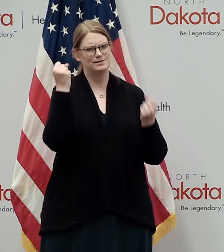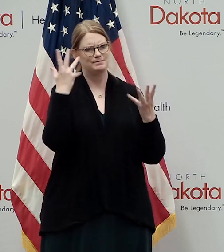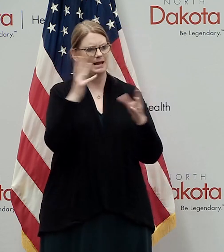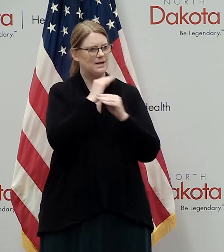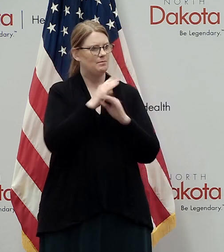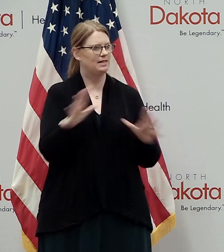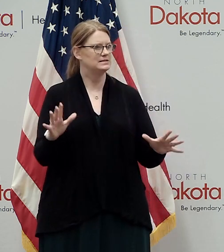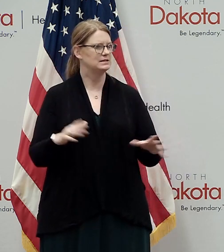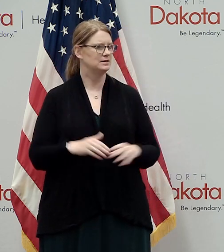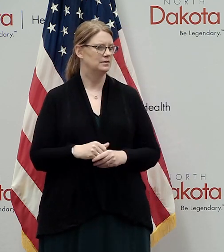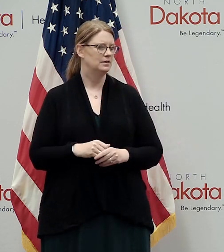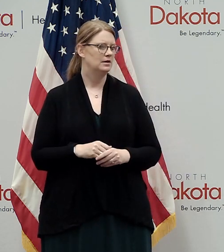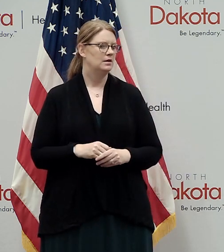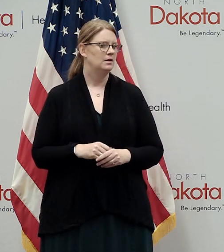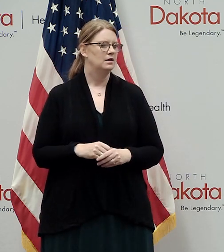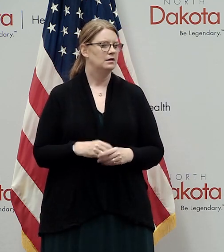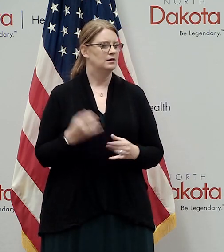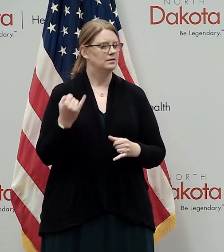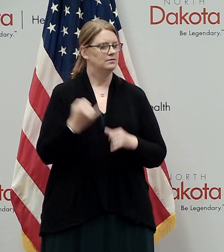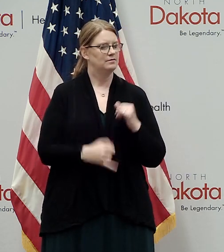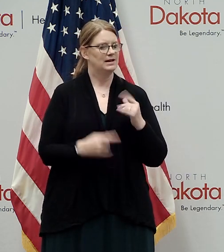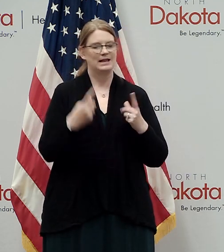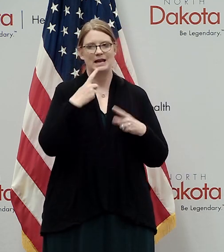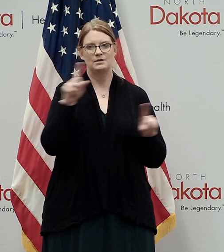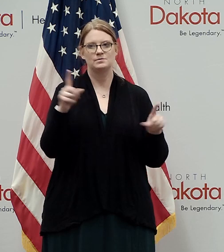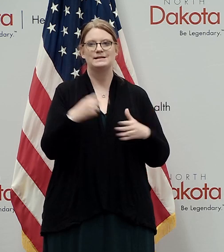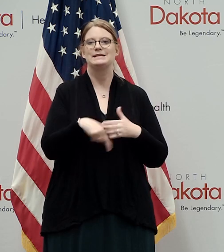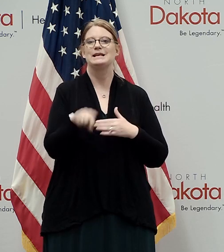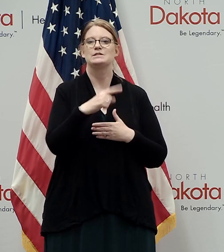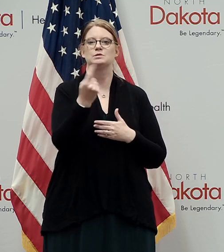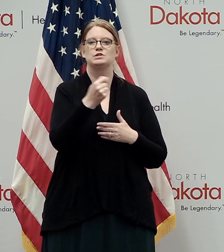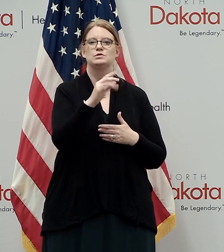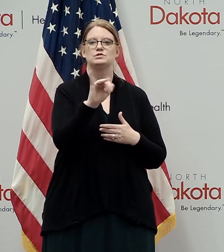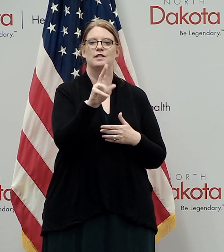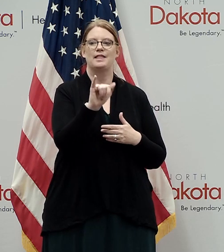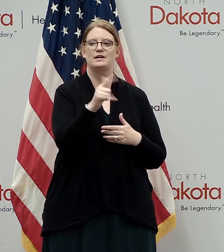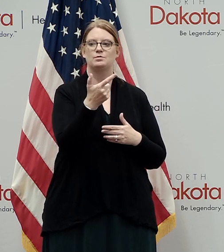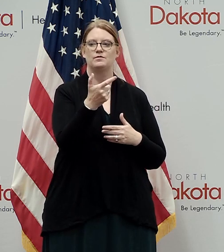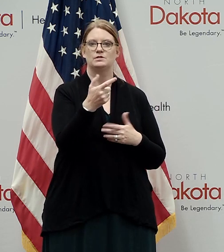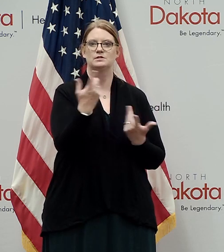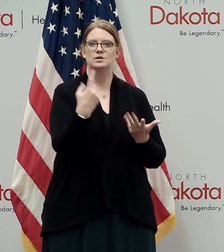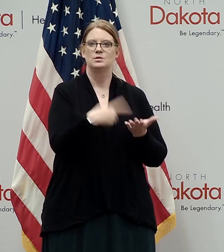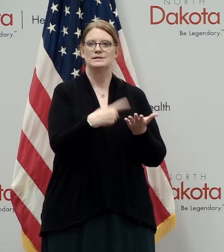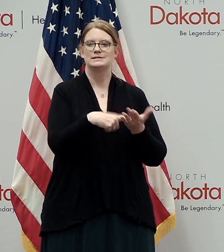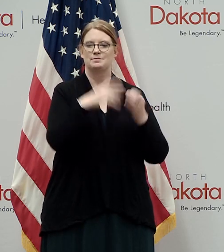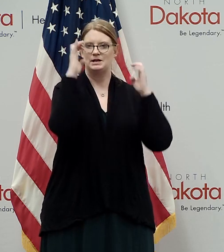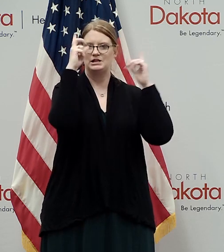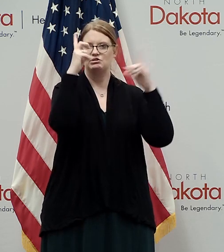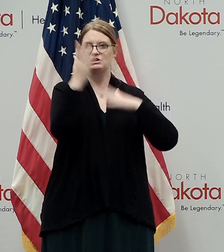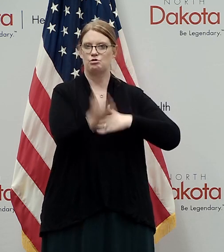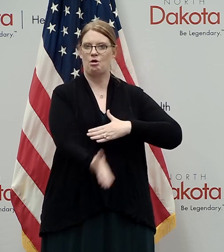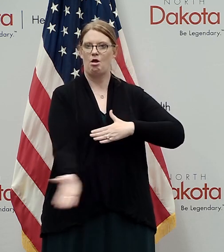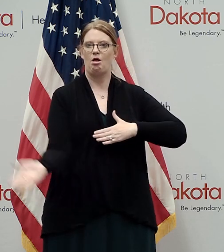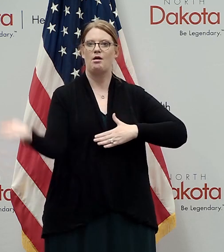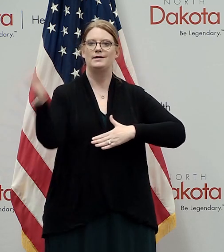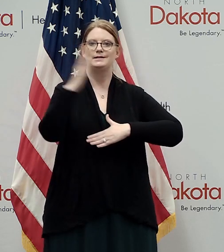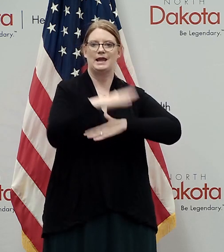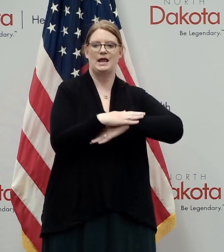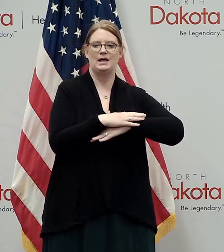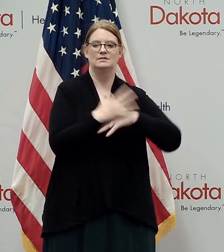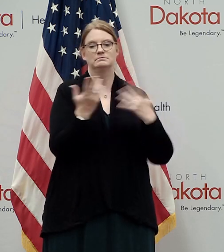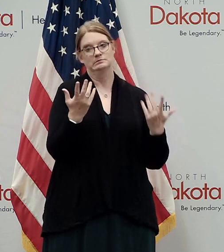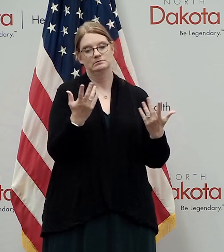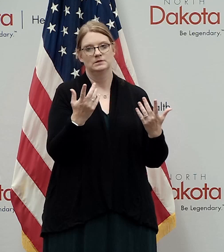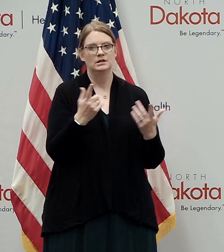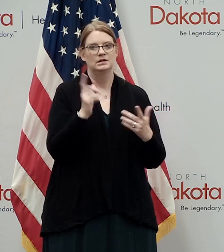One final announcement. Next Tuesday, July 21st, we're here talking about education all day. Probably should have said this at